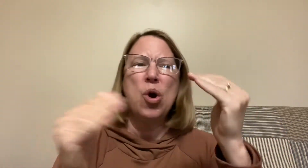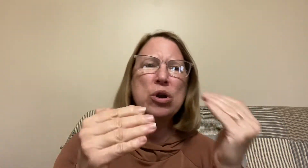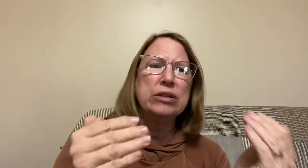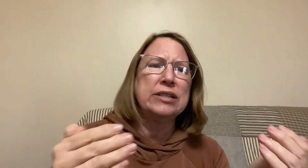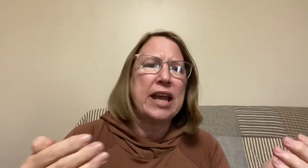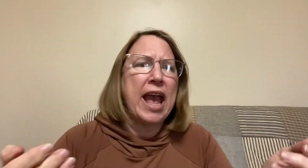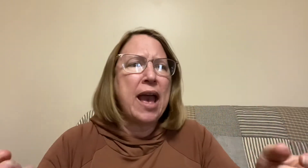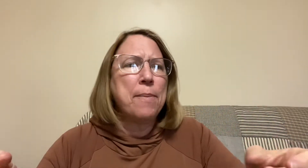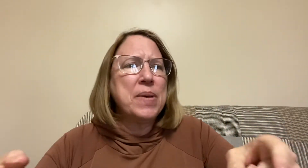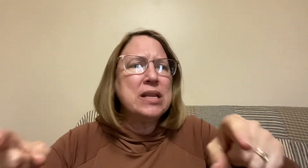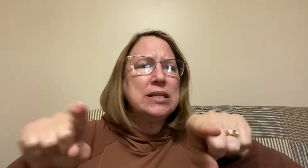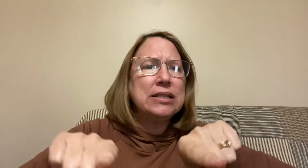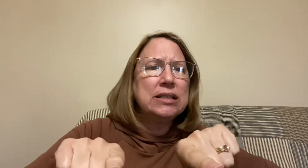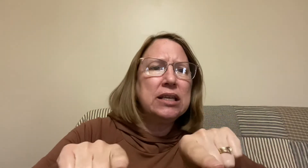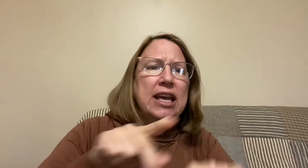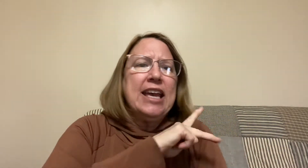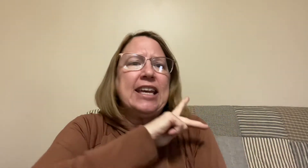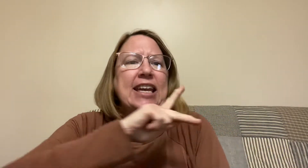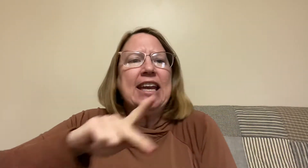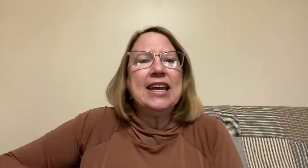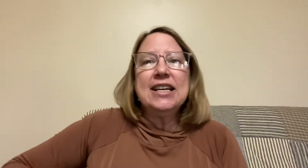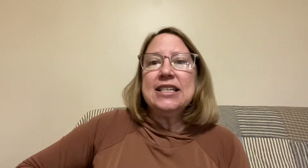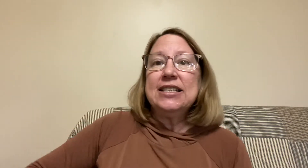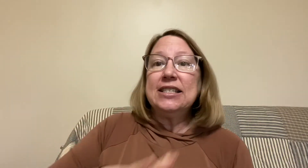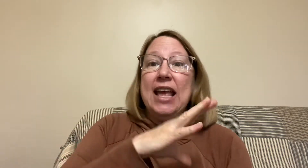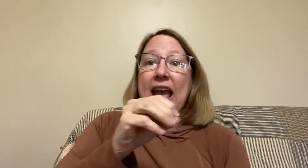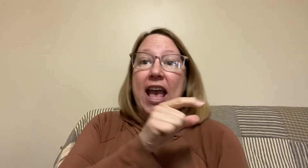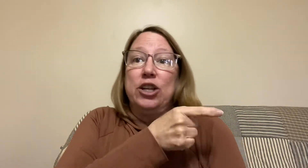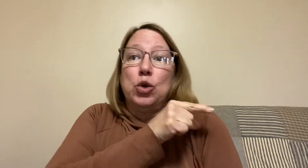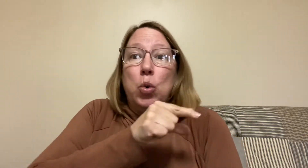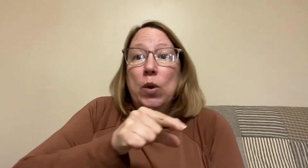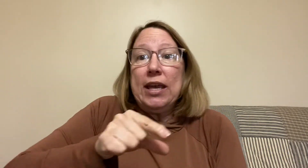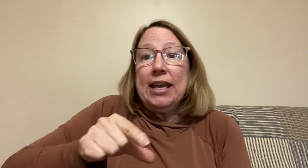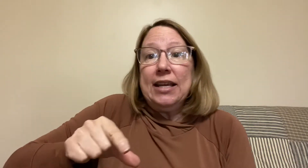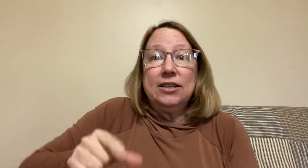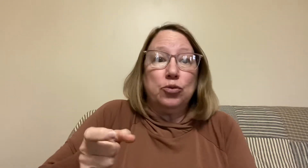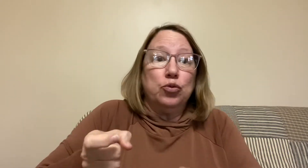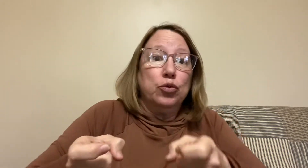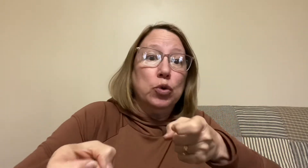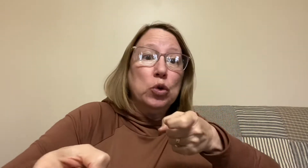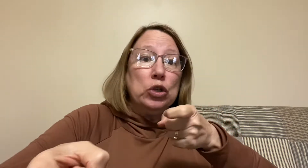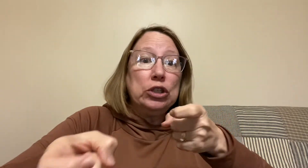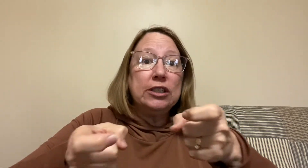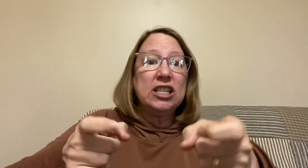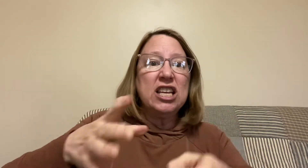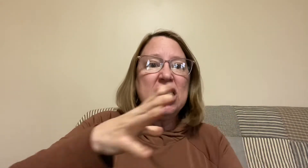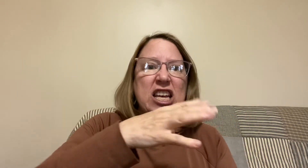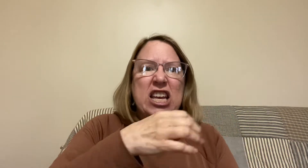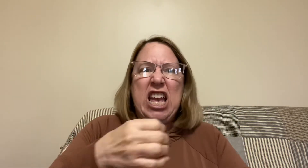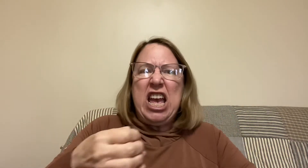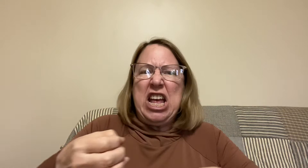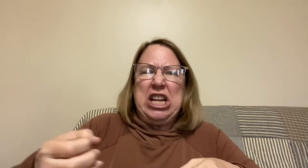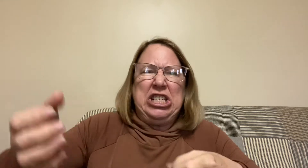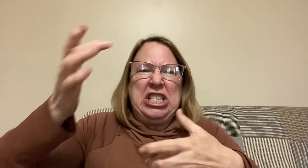Wars happened, kings and queens ruled, and a